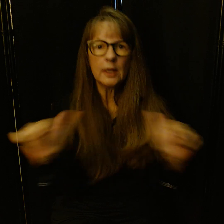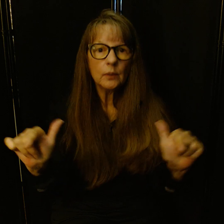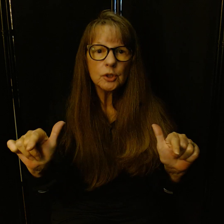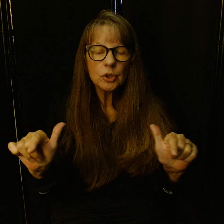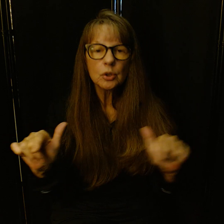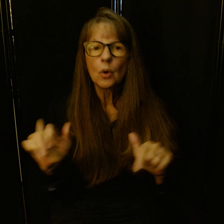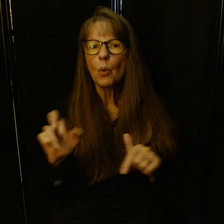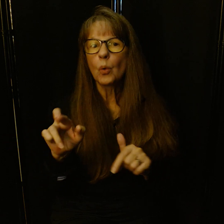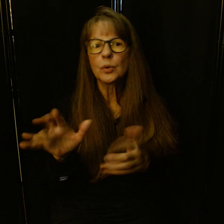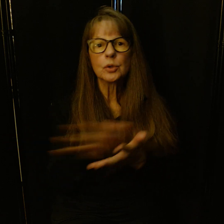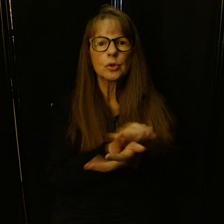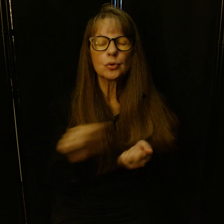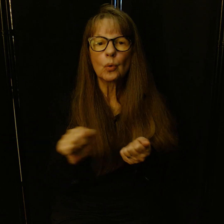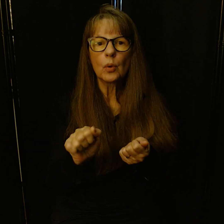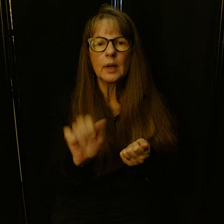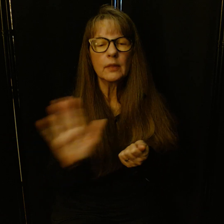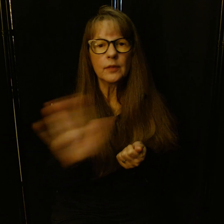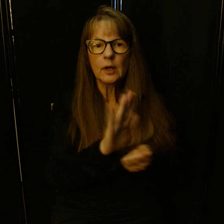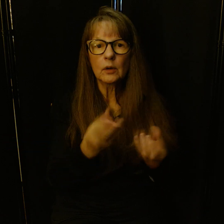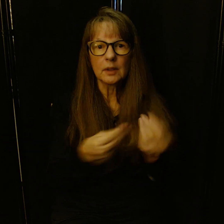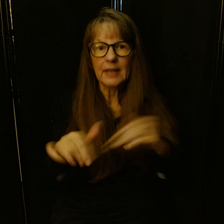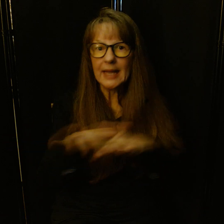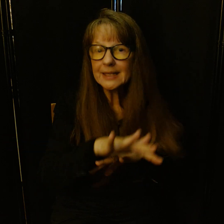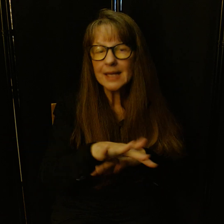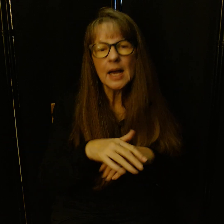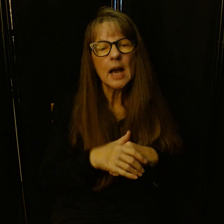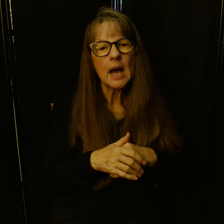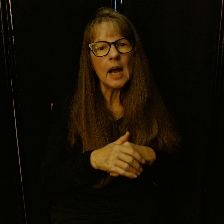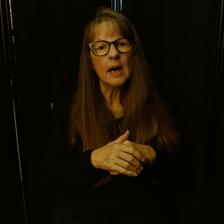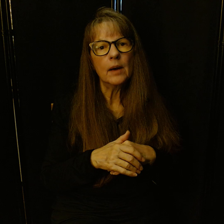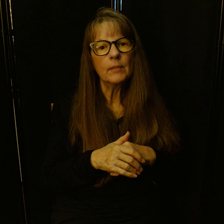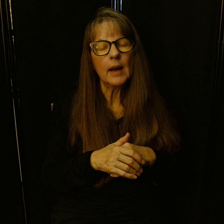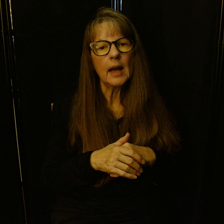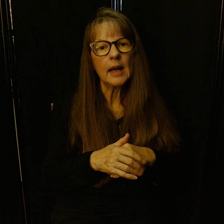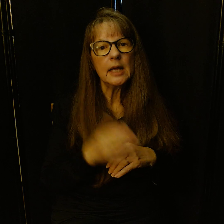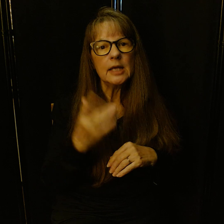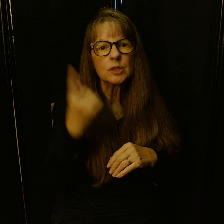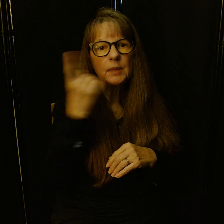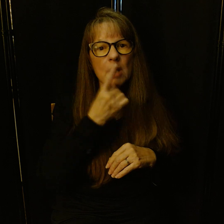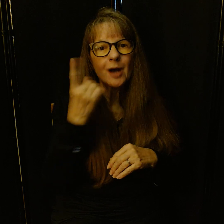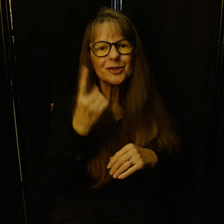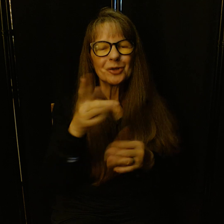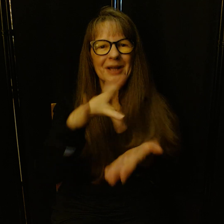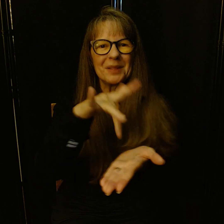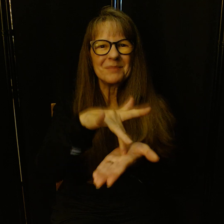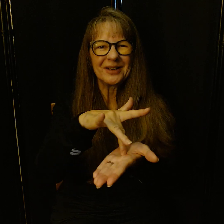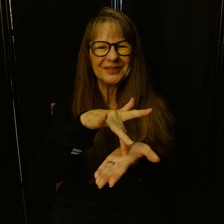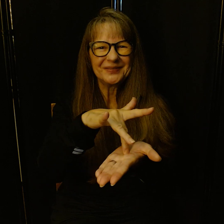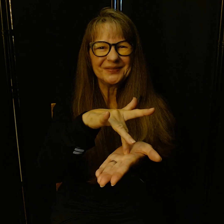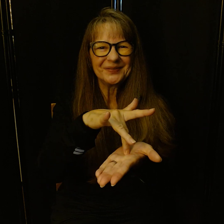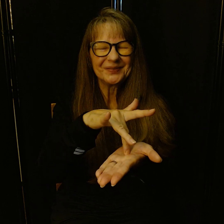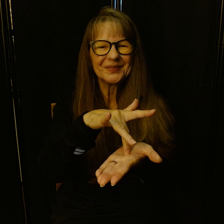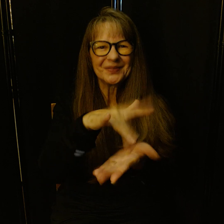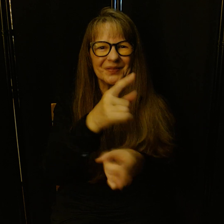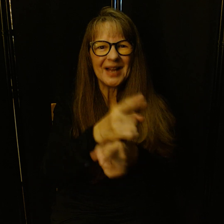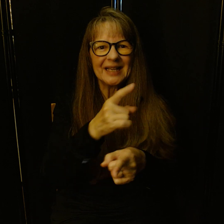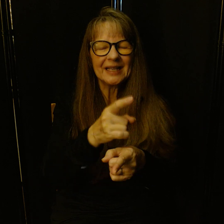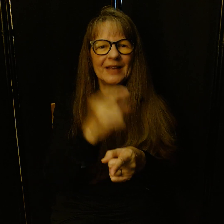language or to destroy their land. It's because they're in the middle, right? If you're